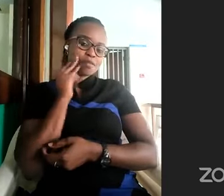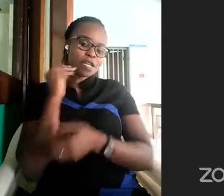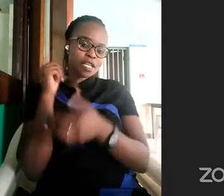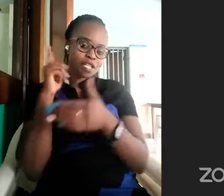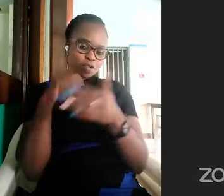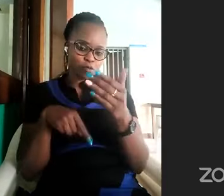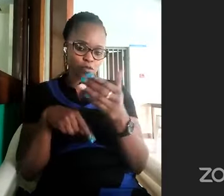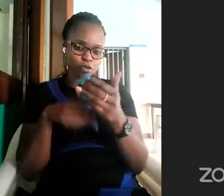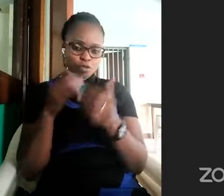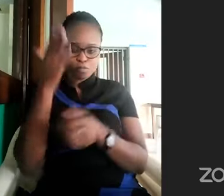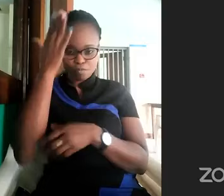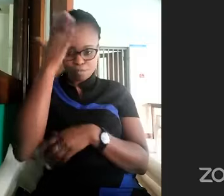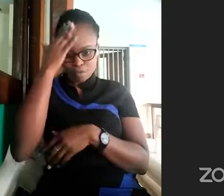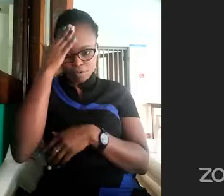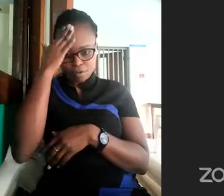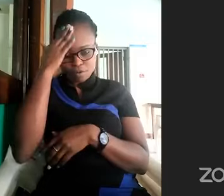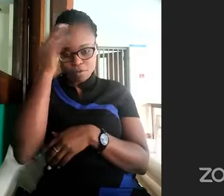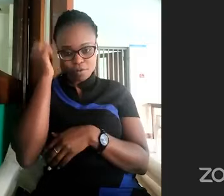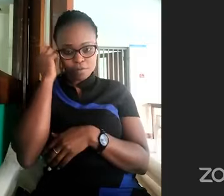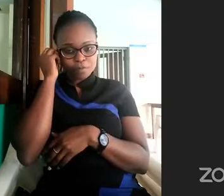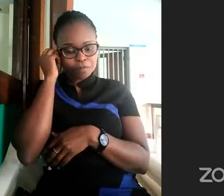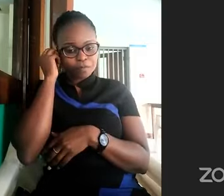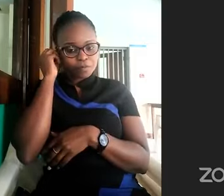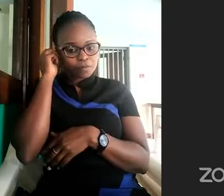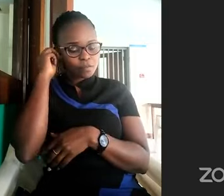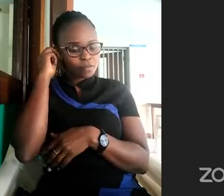but in their everyday life, there are things that cut across.